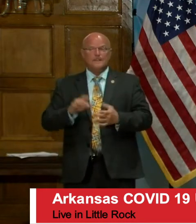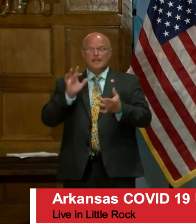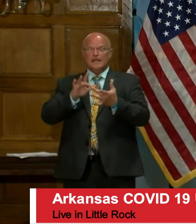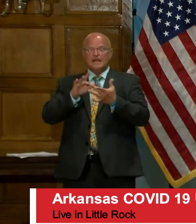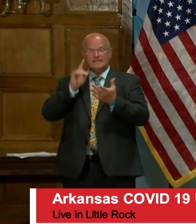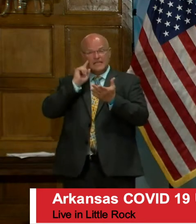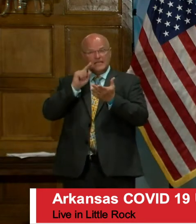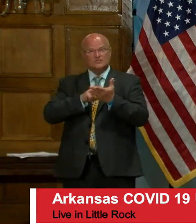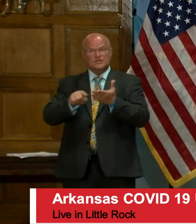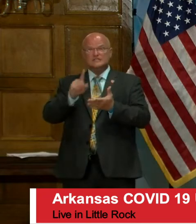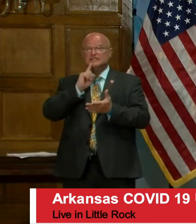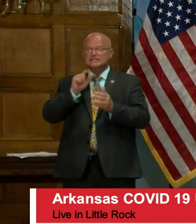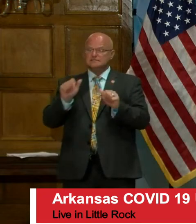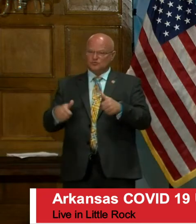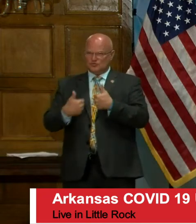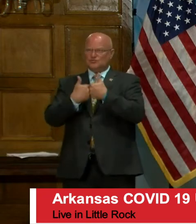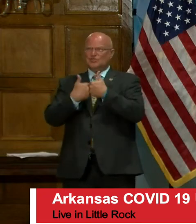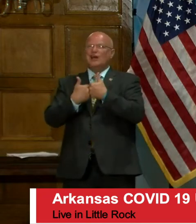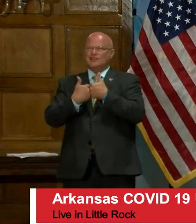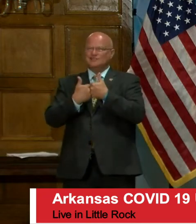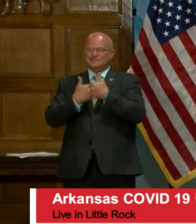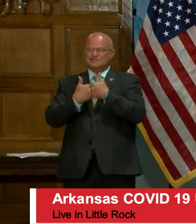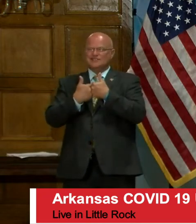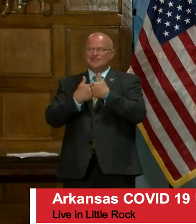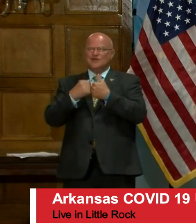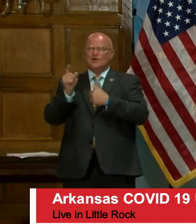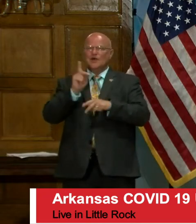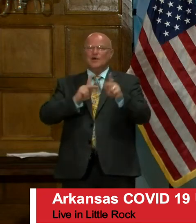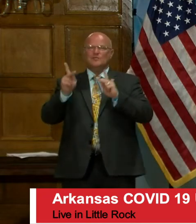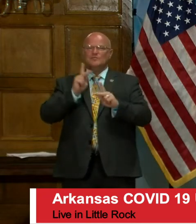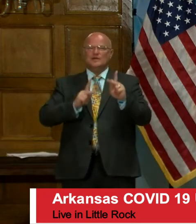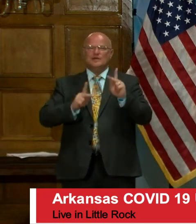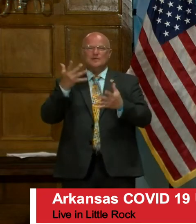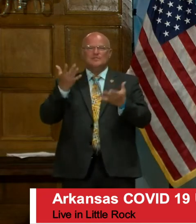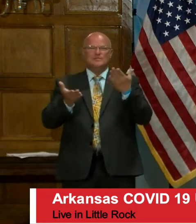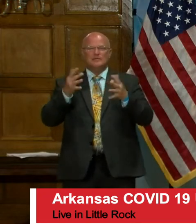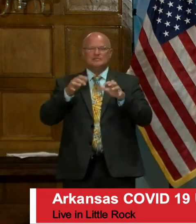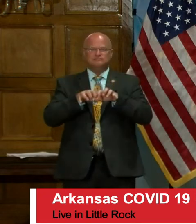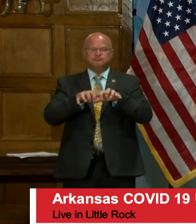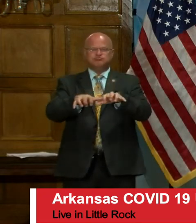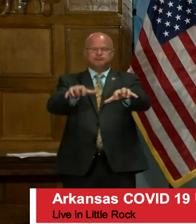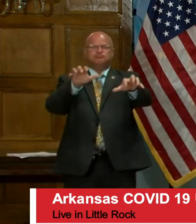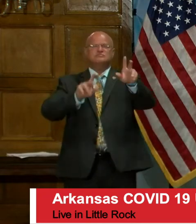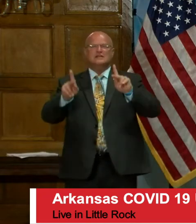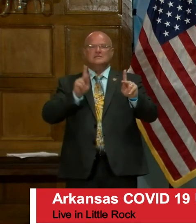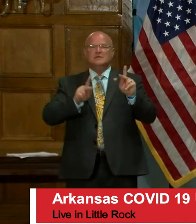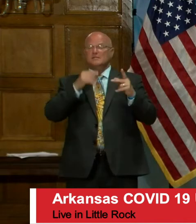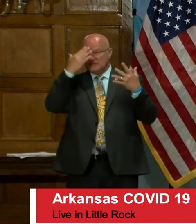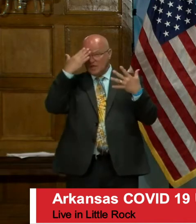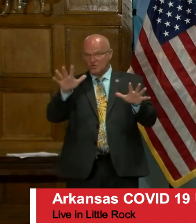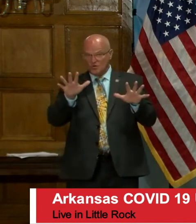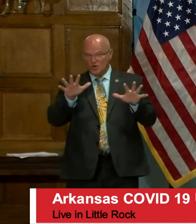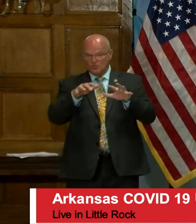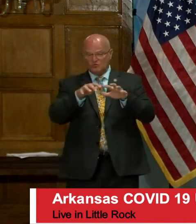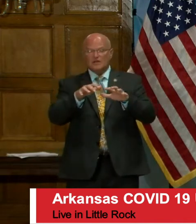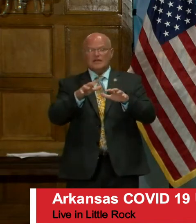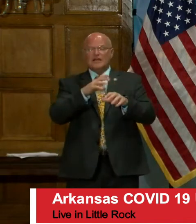Contact tracing is more challenging in a setting where people may be in a crowd with a lot of people they don't know.